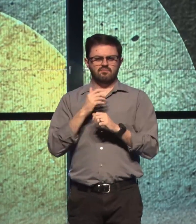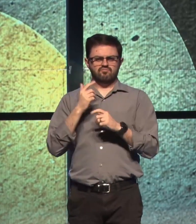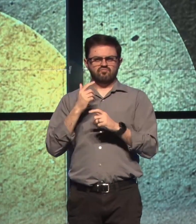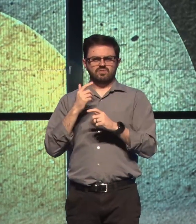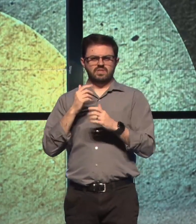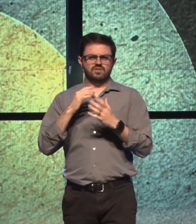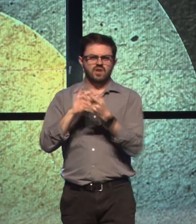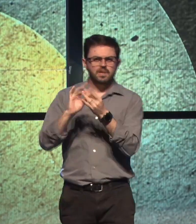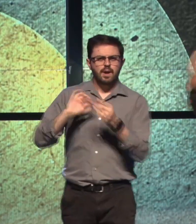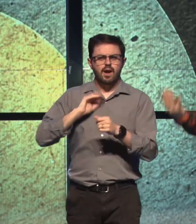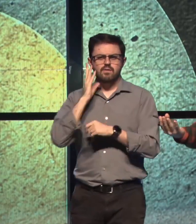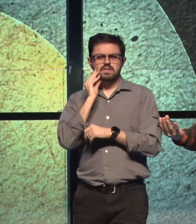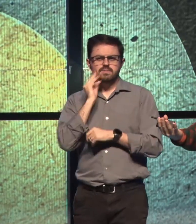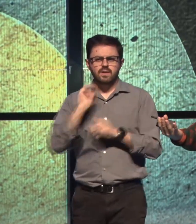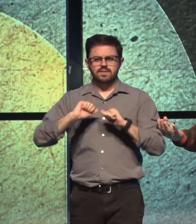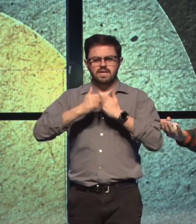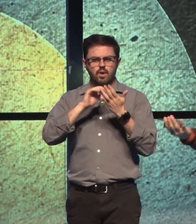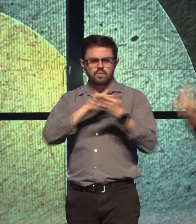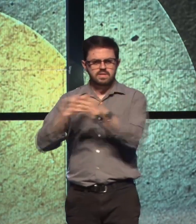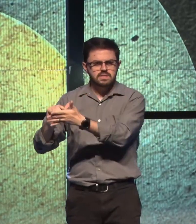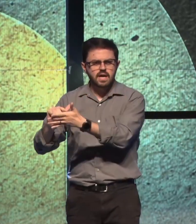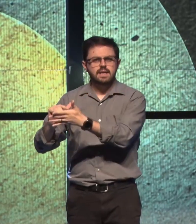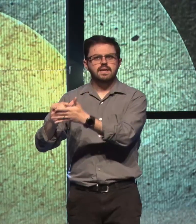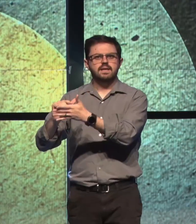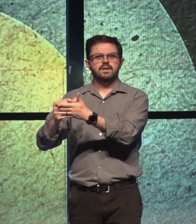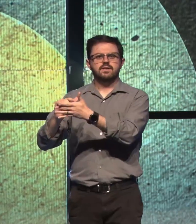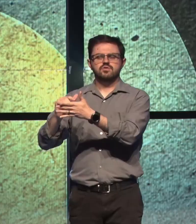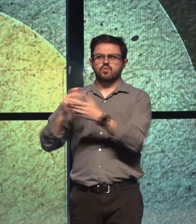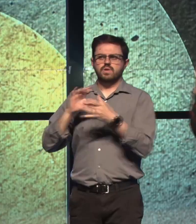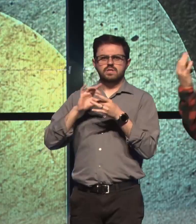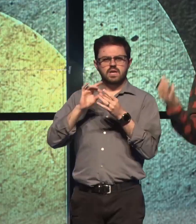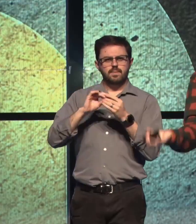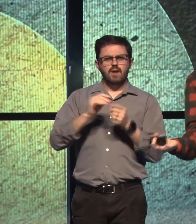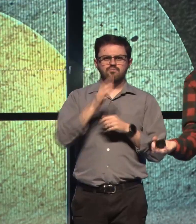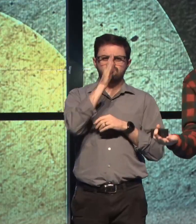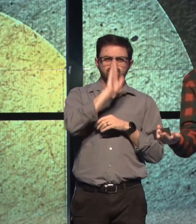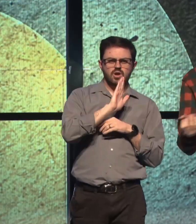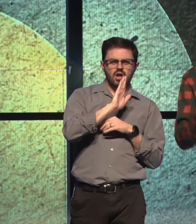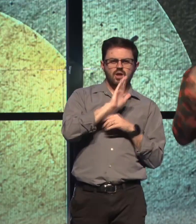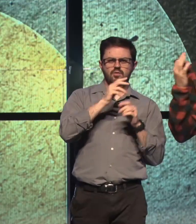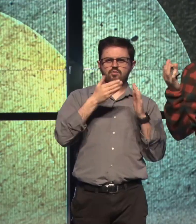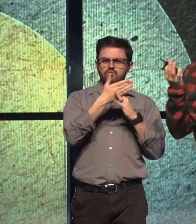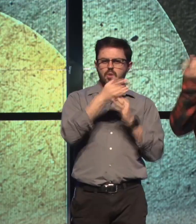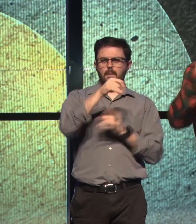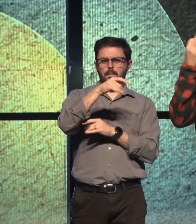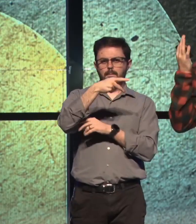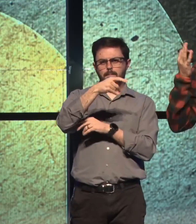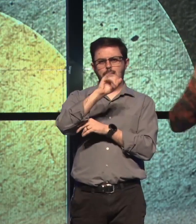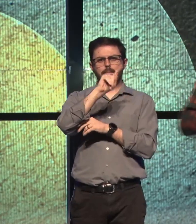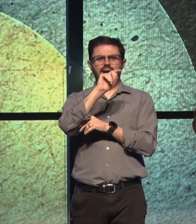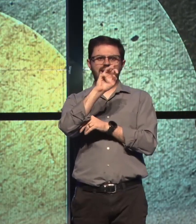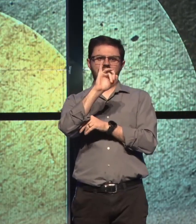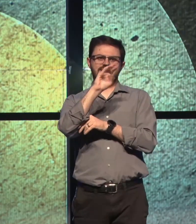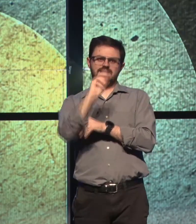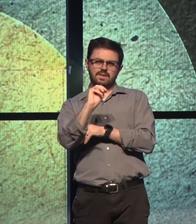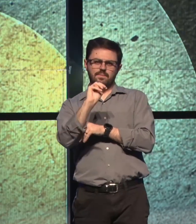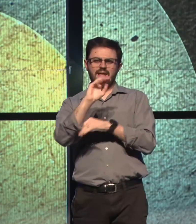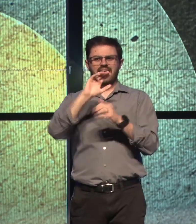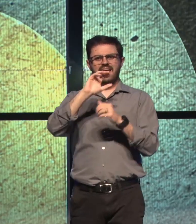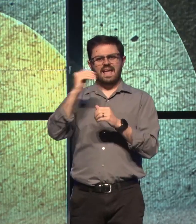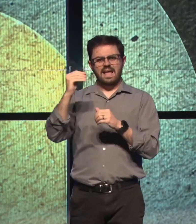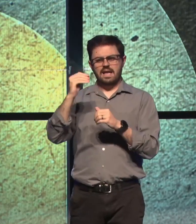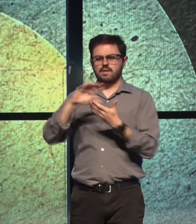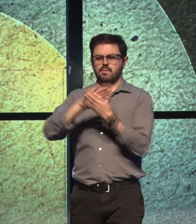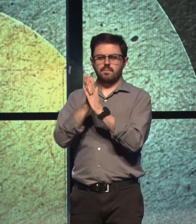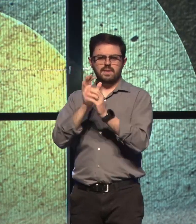through pietism and peacemaking spirituality, our pietistic tradition and peacemaking spirituality. So if you weren't here and that interests you, you can check that out in the